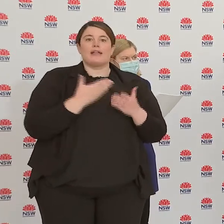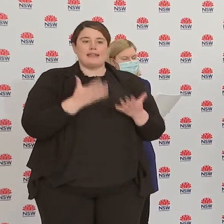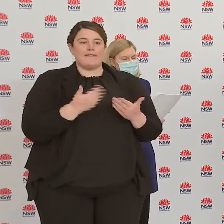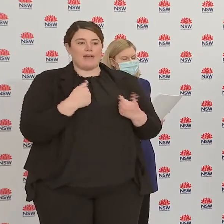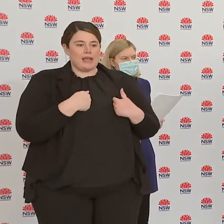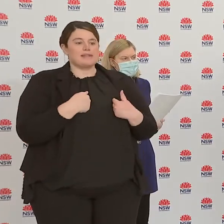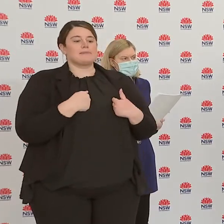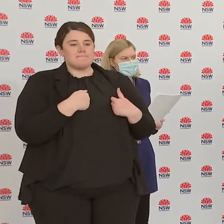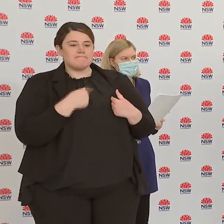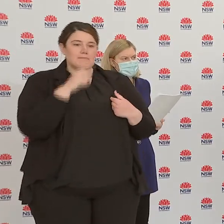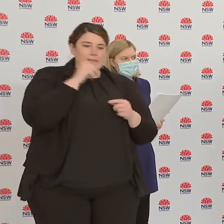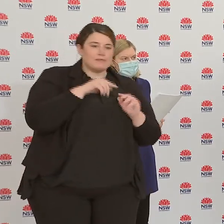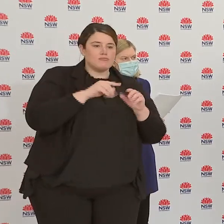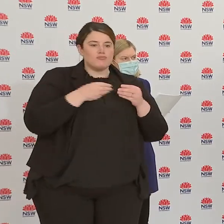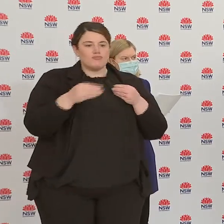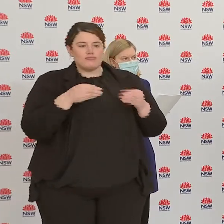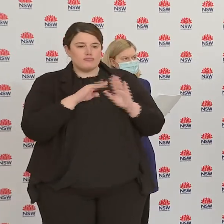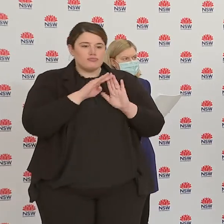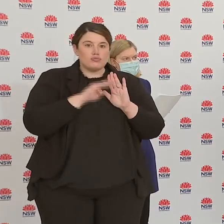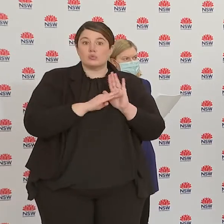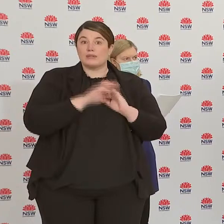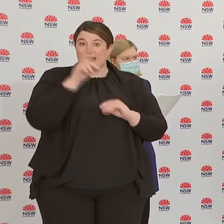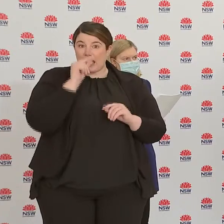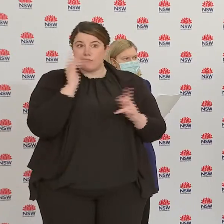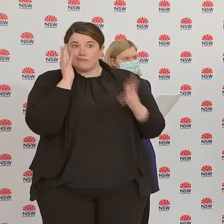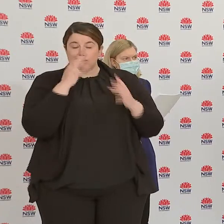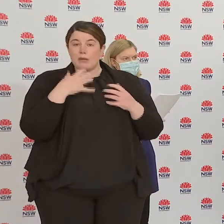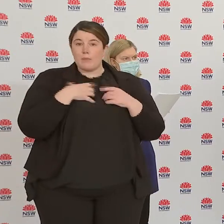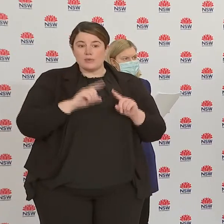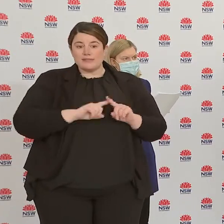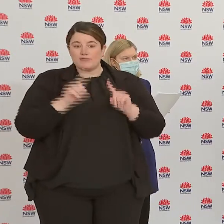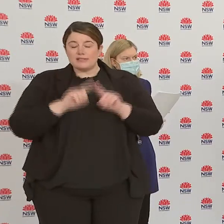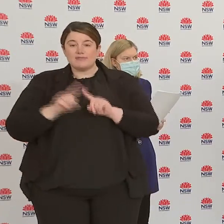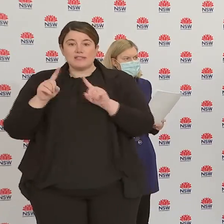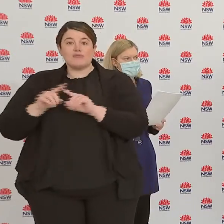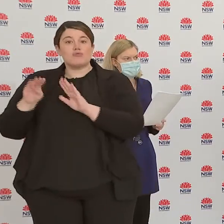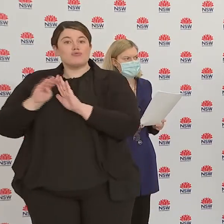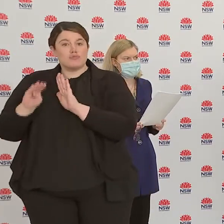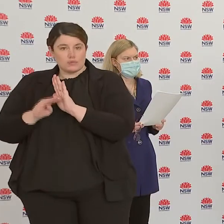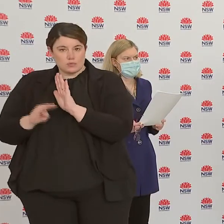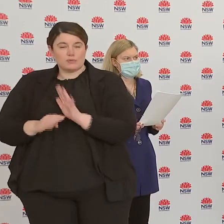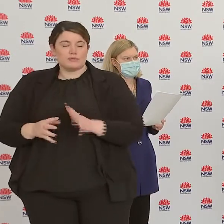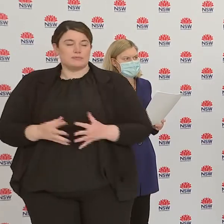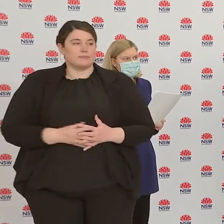certain conditions. But that also depends on where the case numbers are at that time.